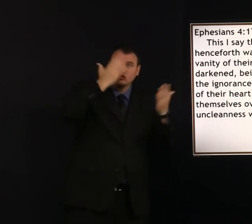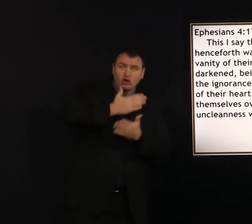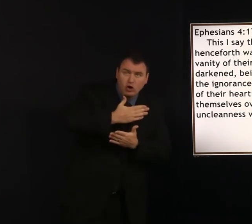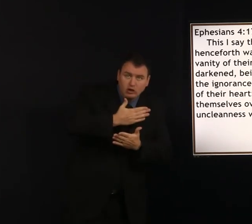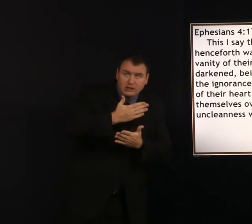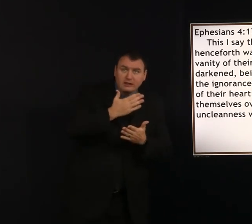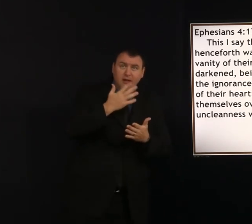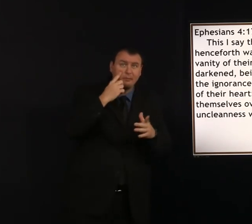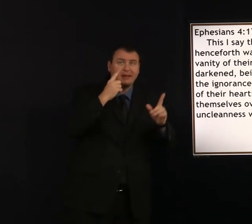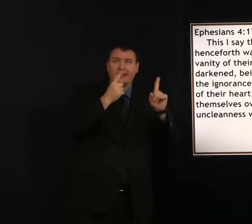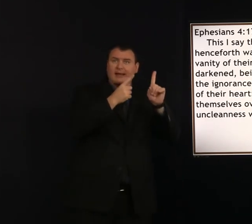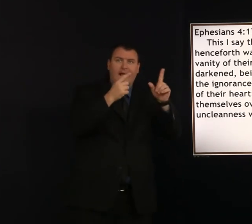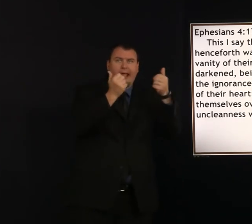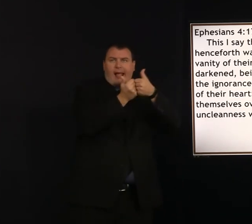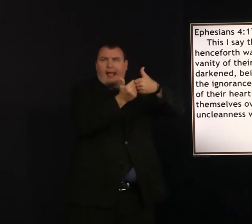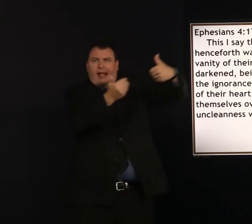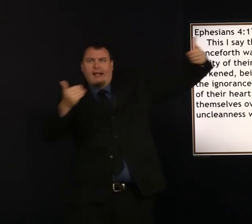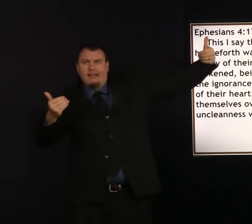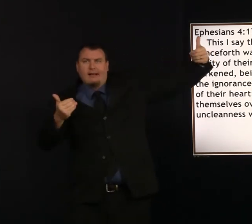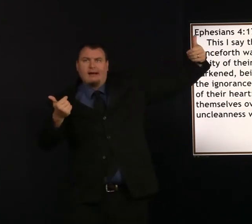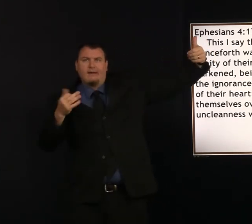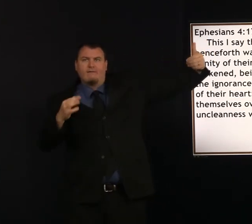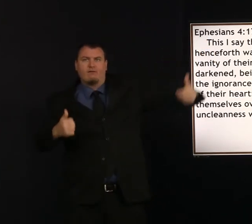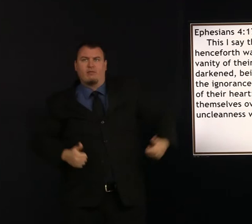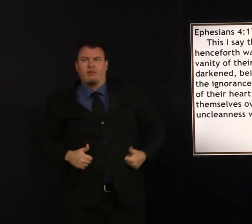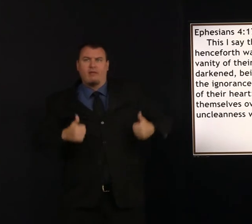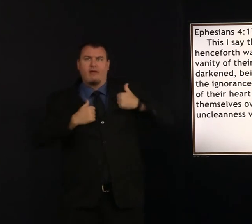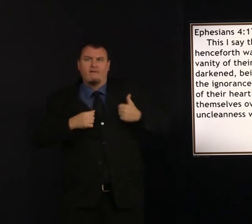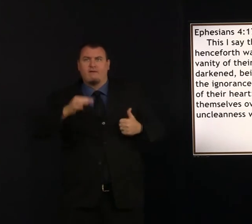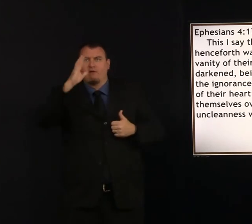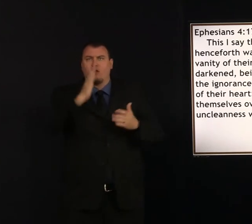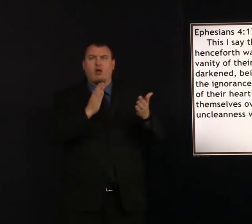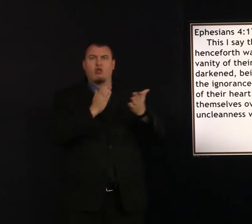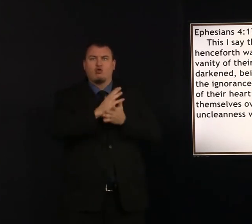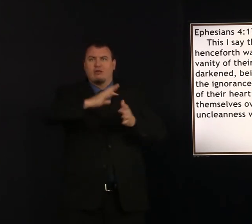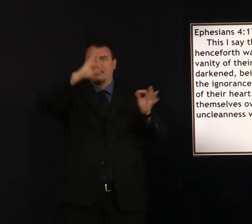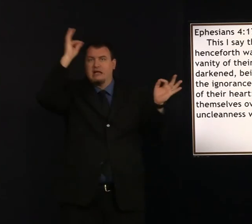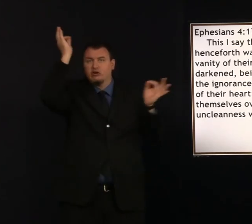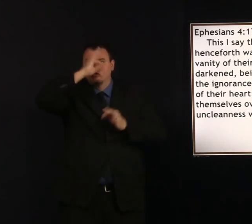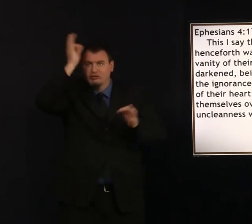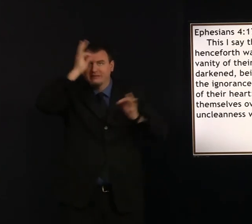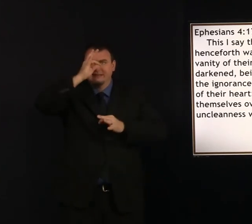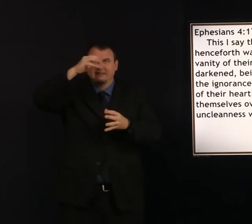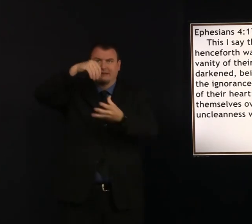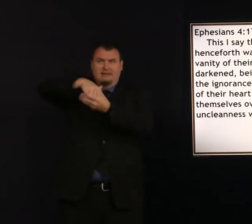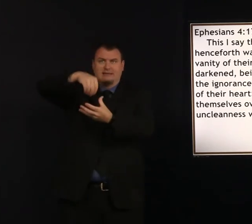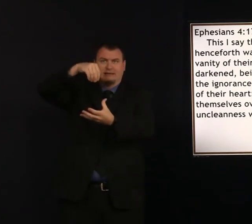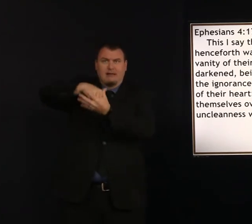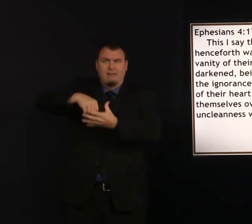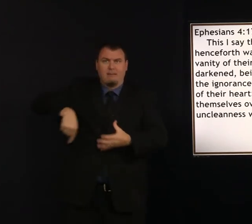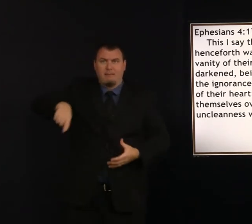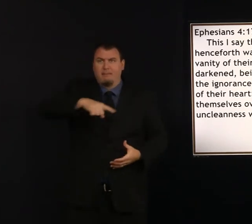pride, your understanding is darkened, you are alienated from the light of God and the ignorance that is in